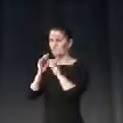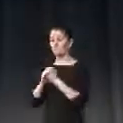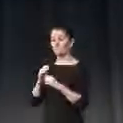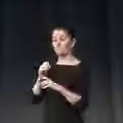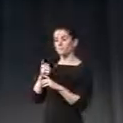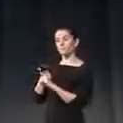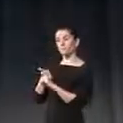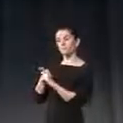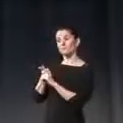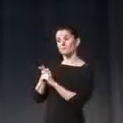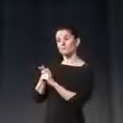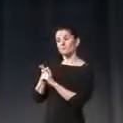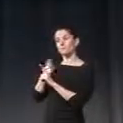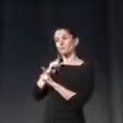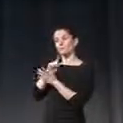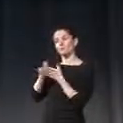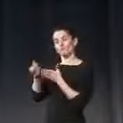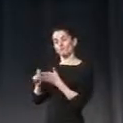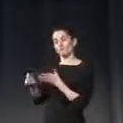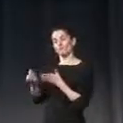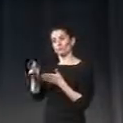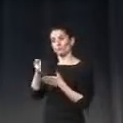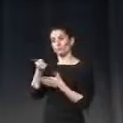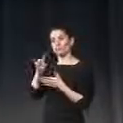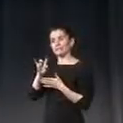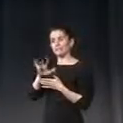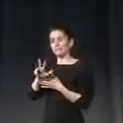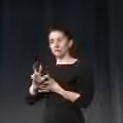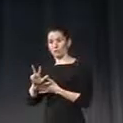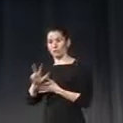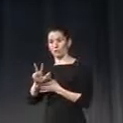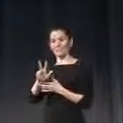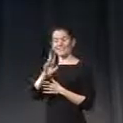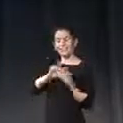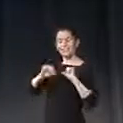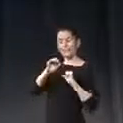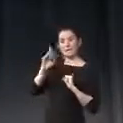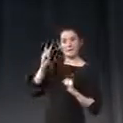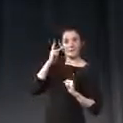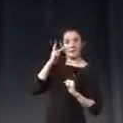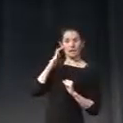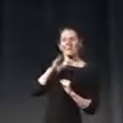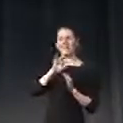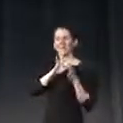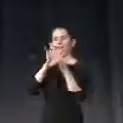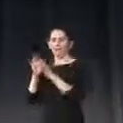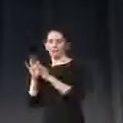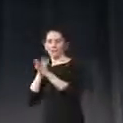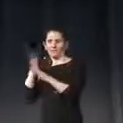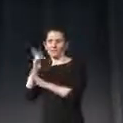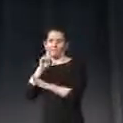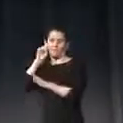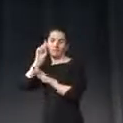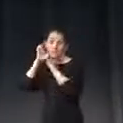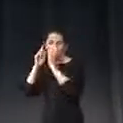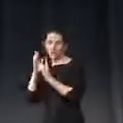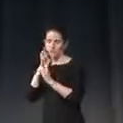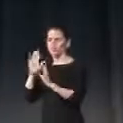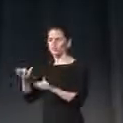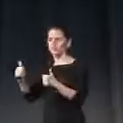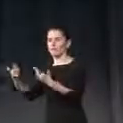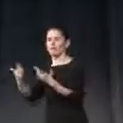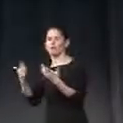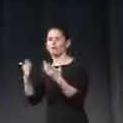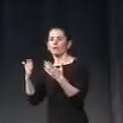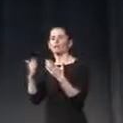science of phonetics and the allied field of deaf education would hold the key to the design of new sound technologies. So he